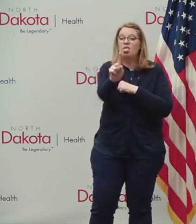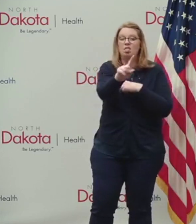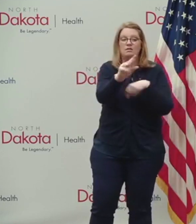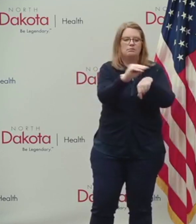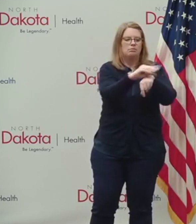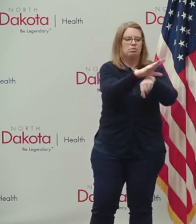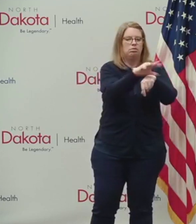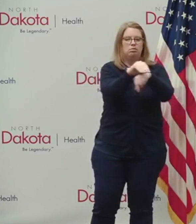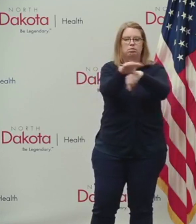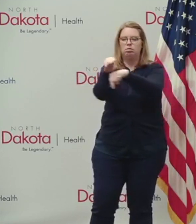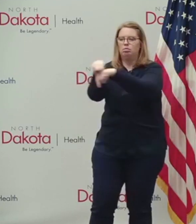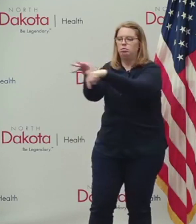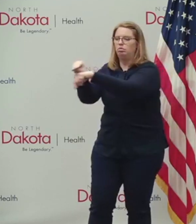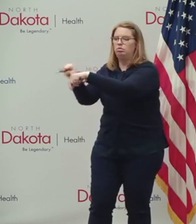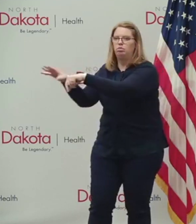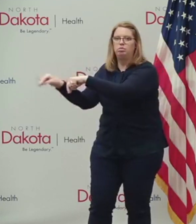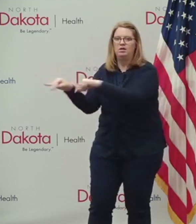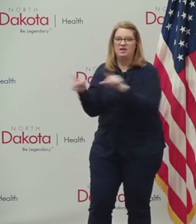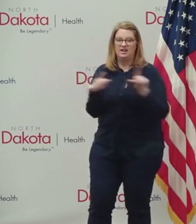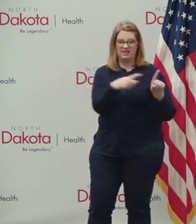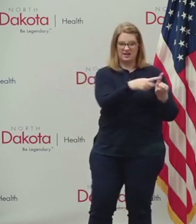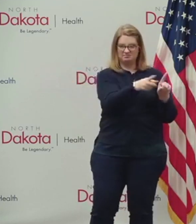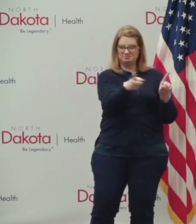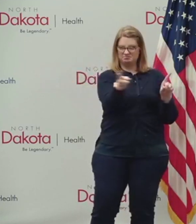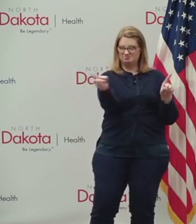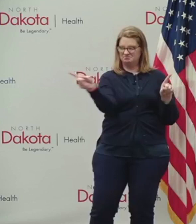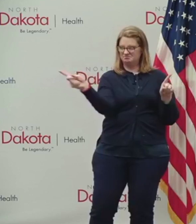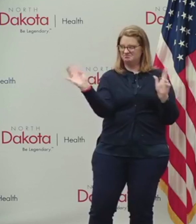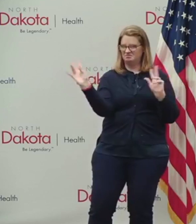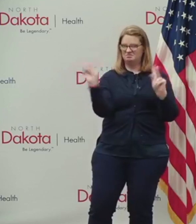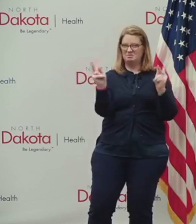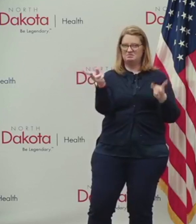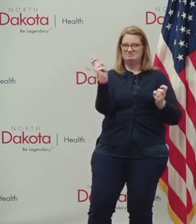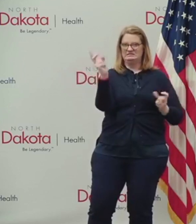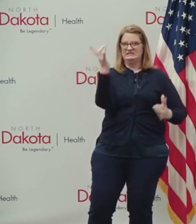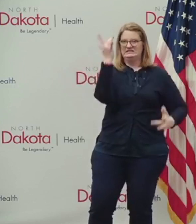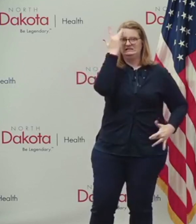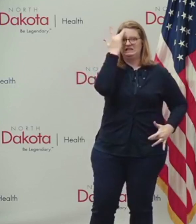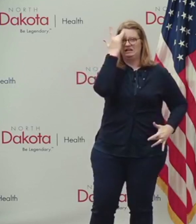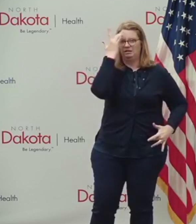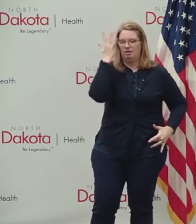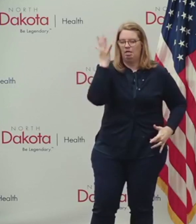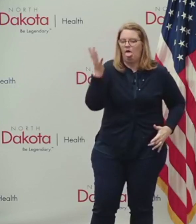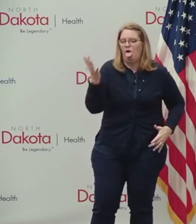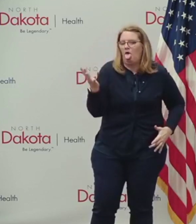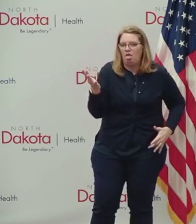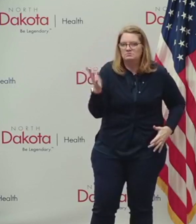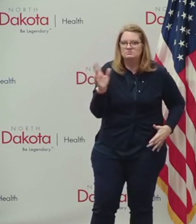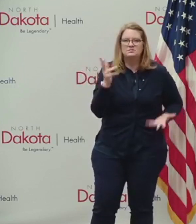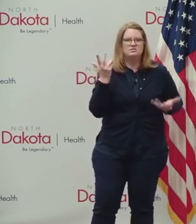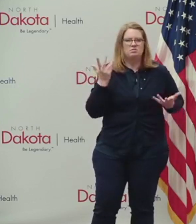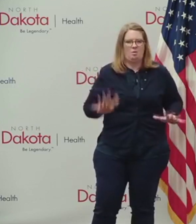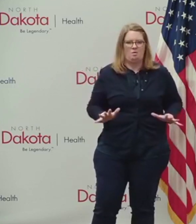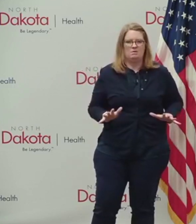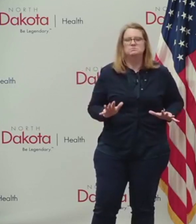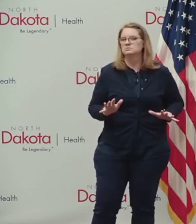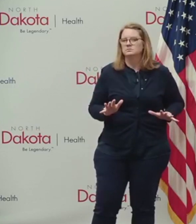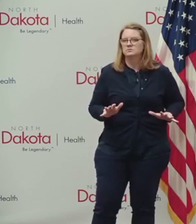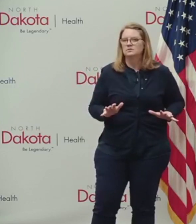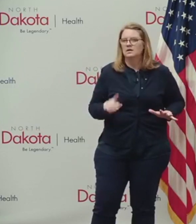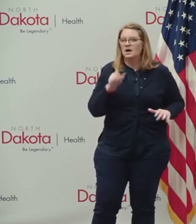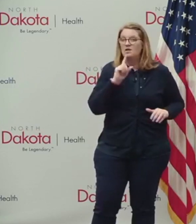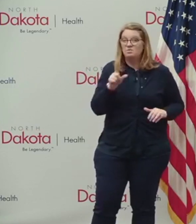which leads to dozens, if not hundreds, of new cases down the tree of infection, if you will, and that puts pressure